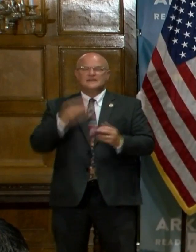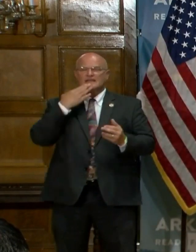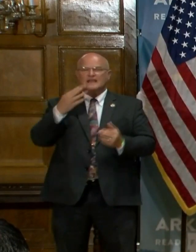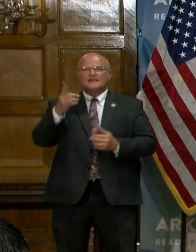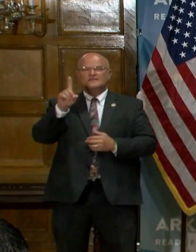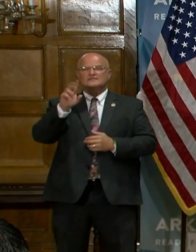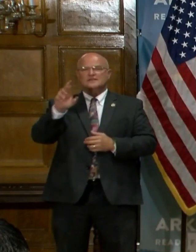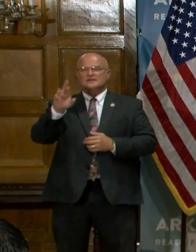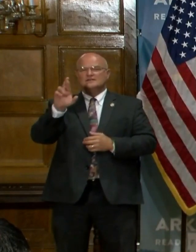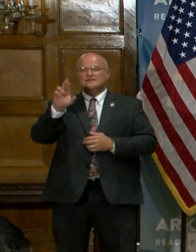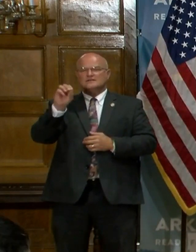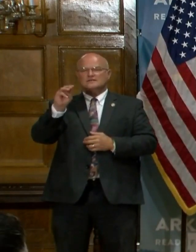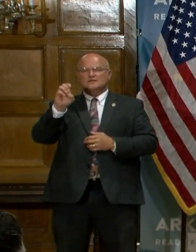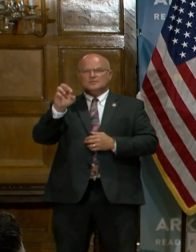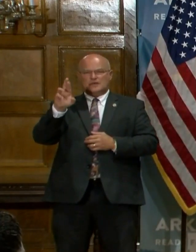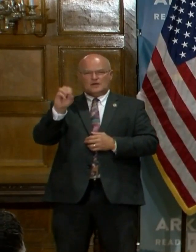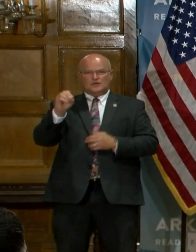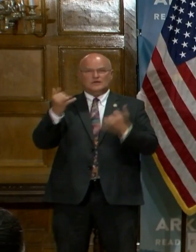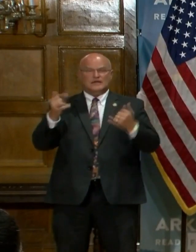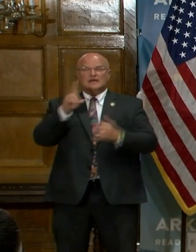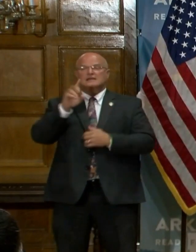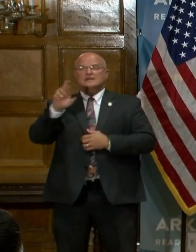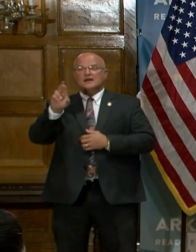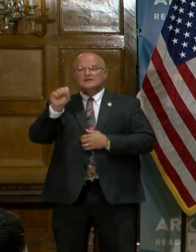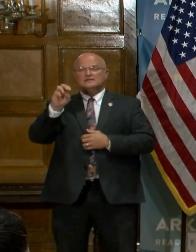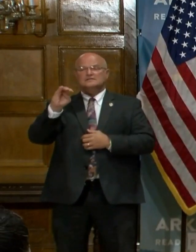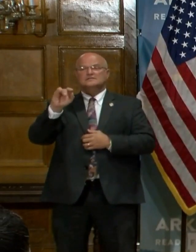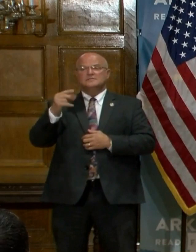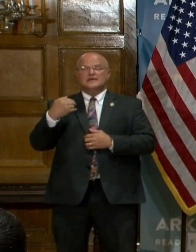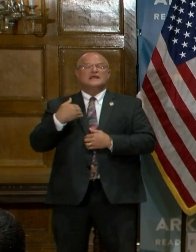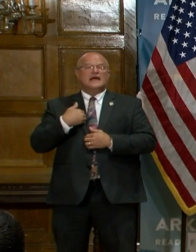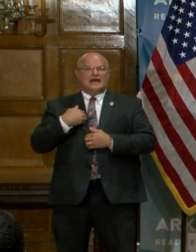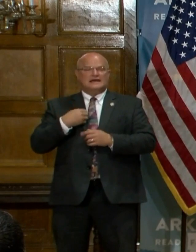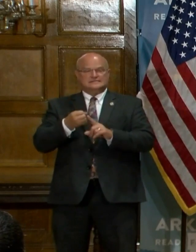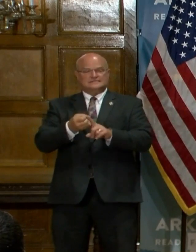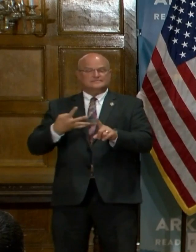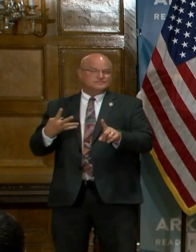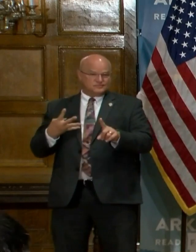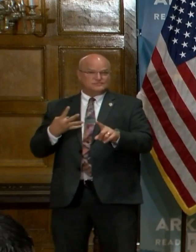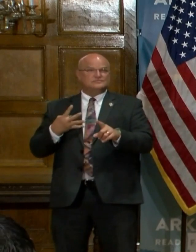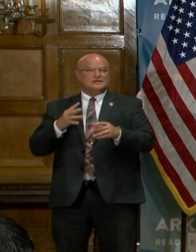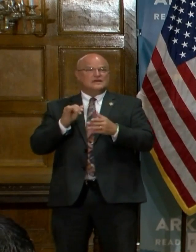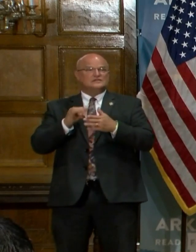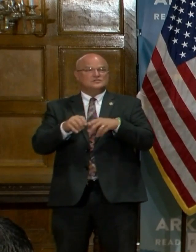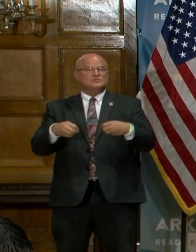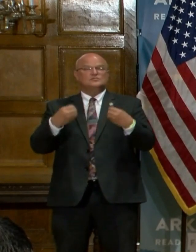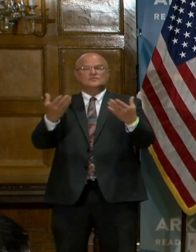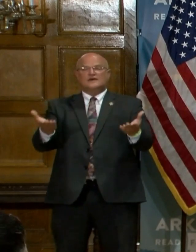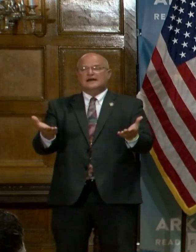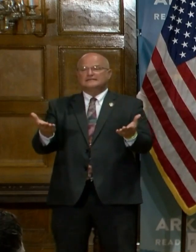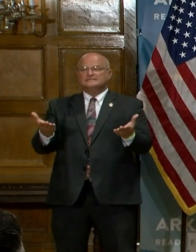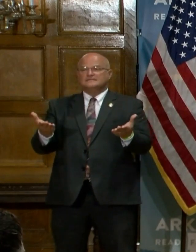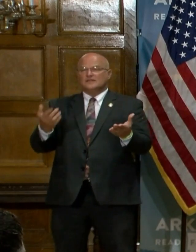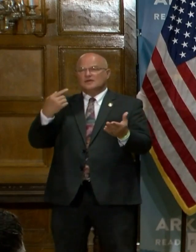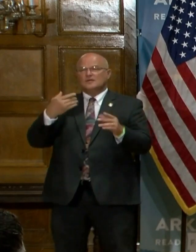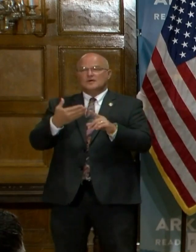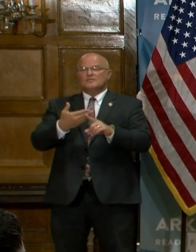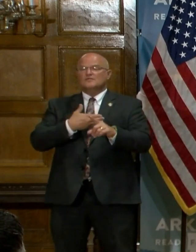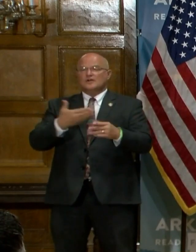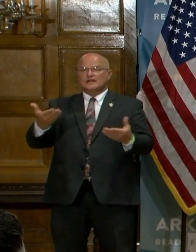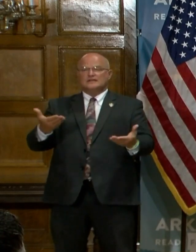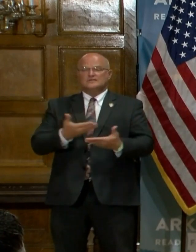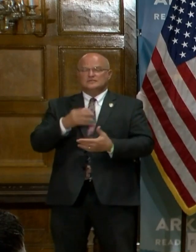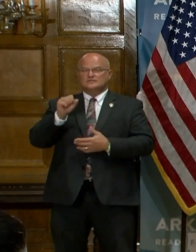Thank you, Dr. Romero. And now Dr. Smith has got some more details to provide in it before I